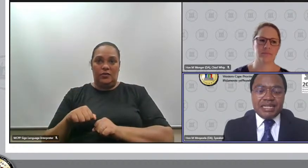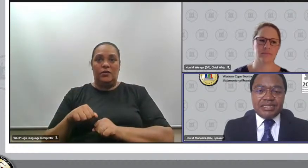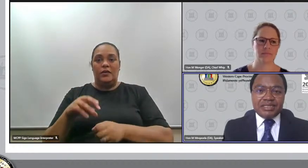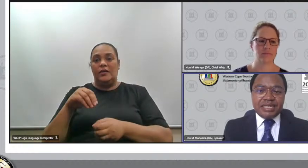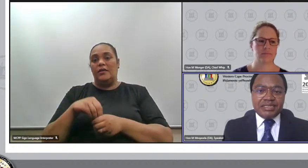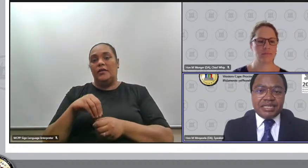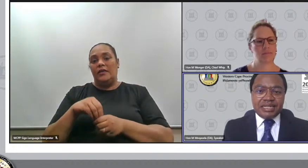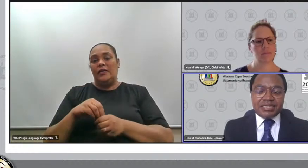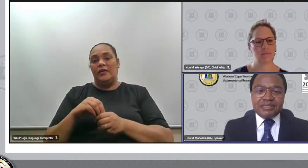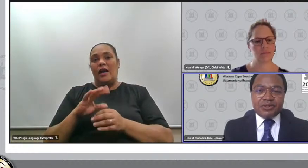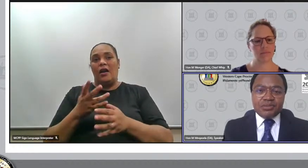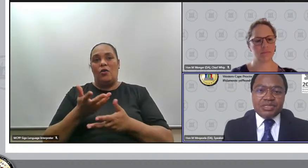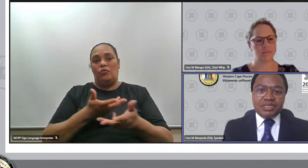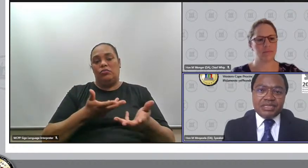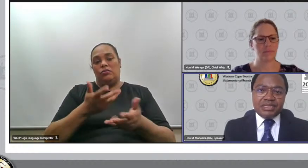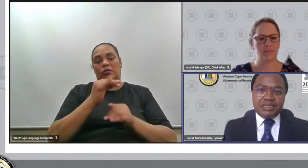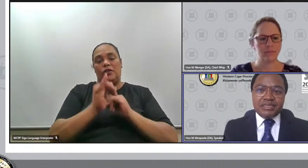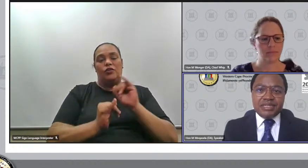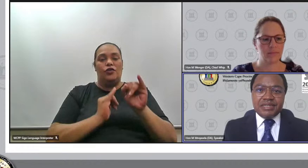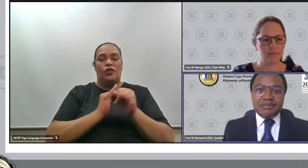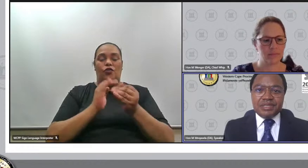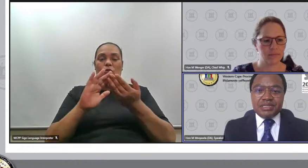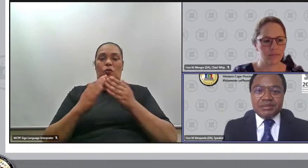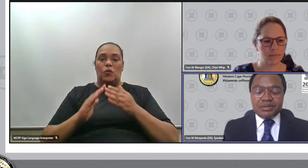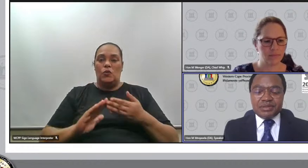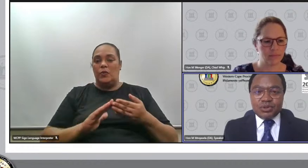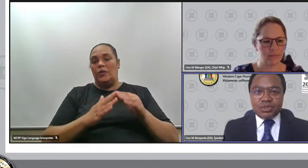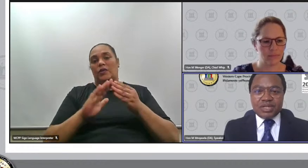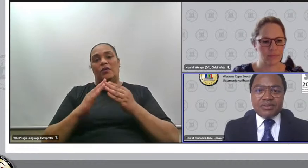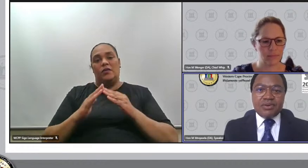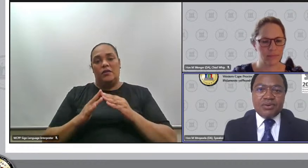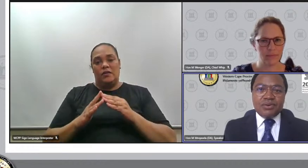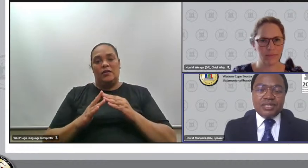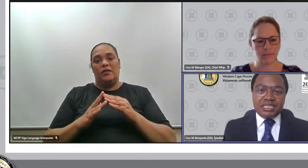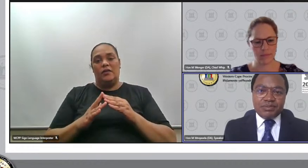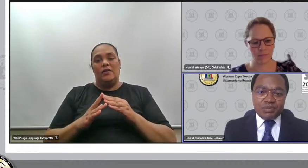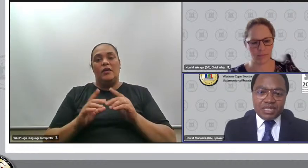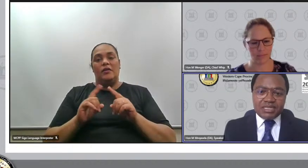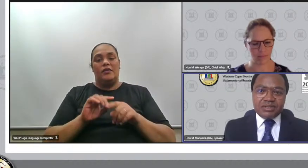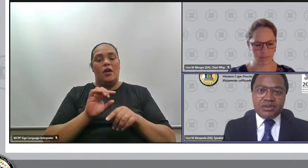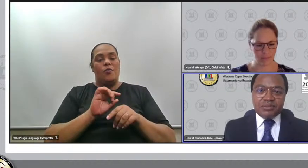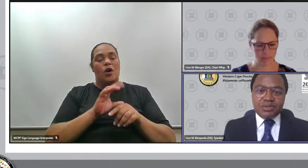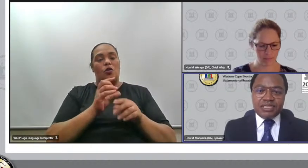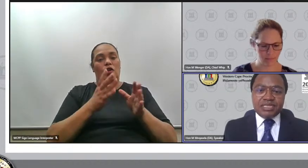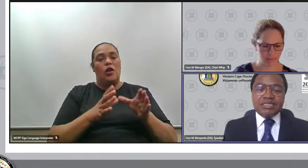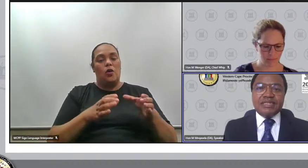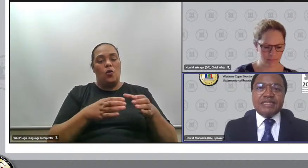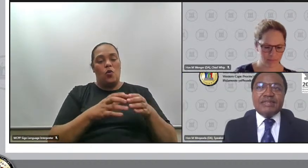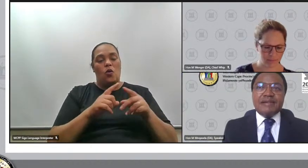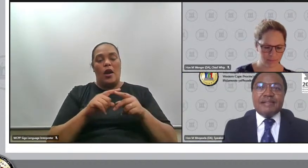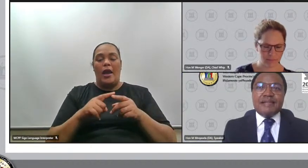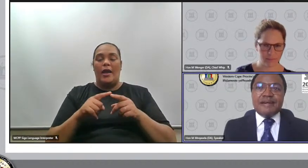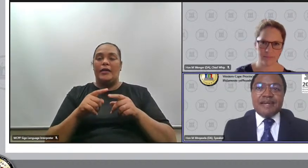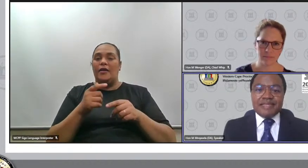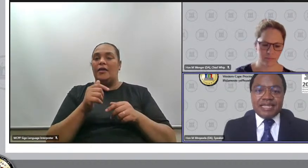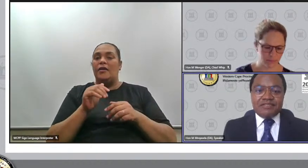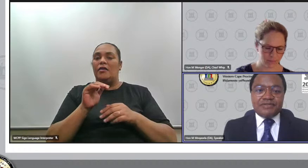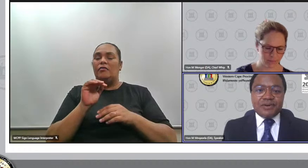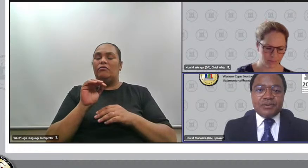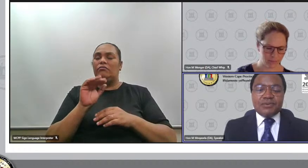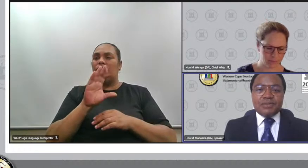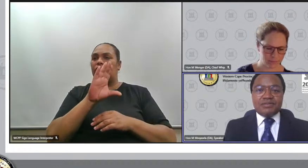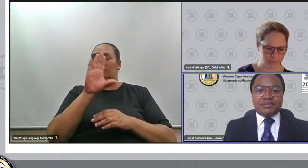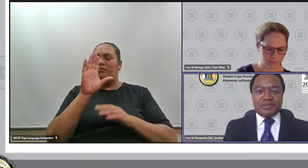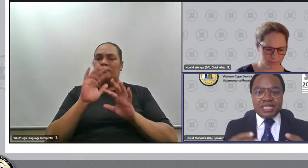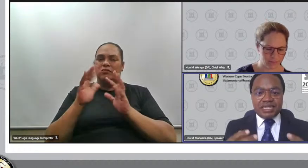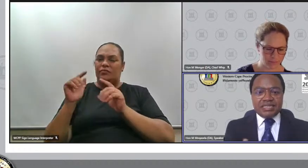in engaging the international community, and the consular corps, and the diplomatic community. And